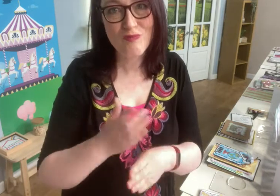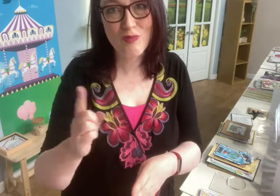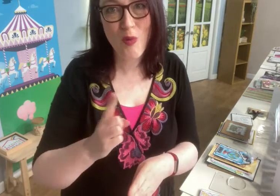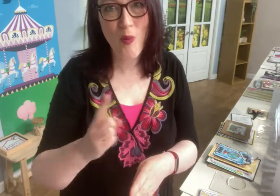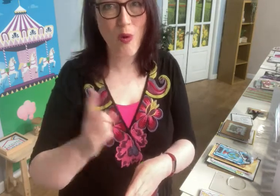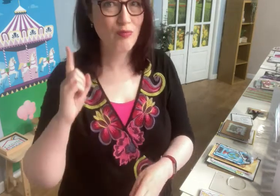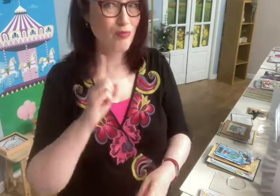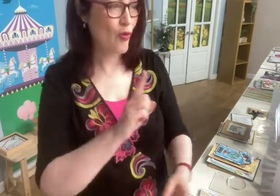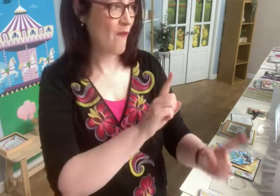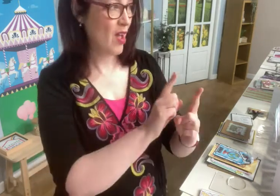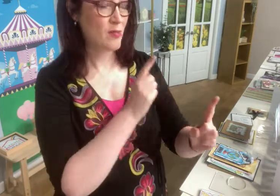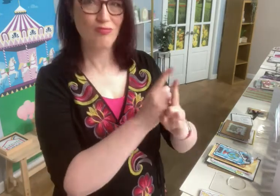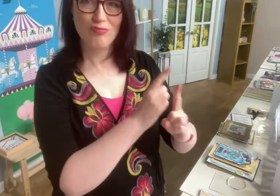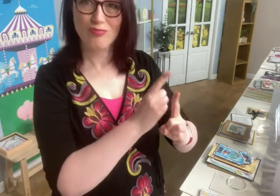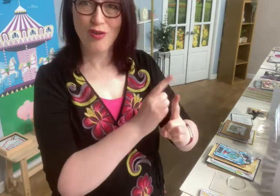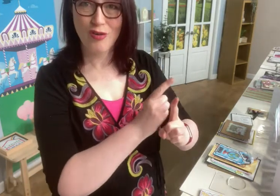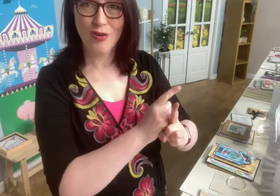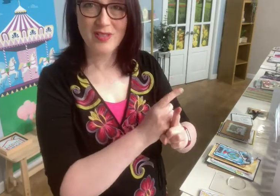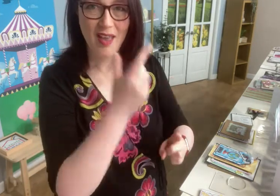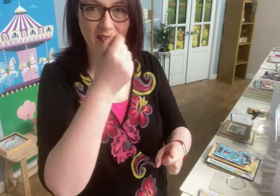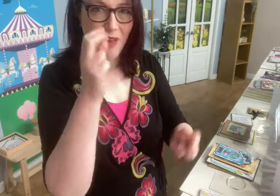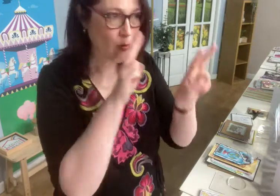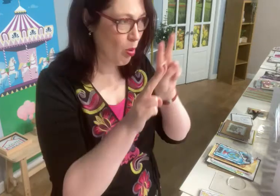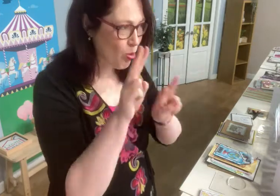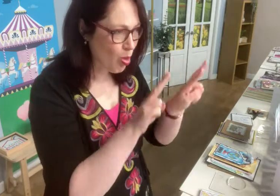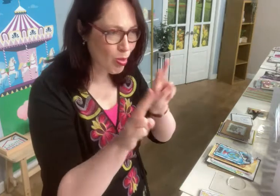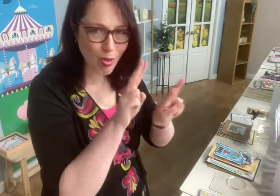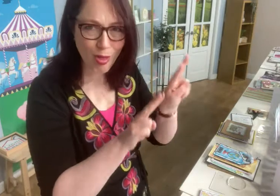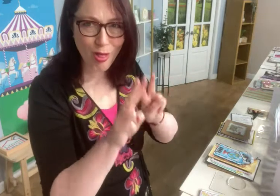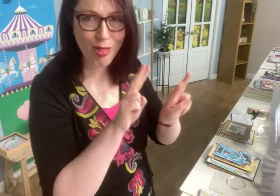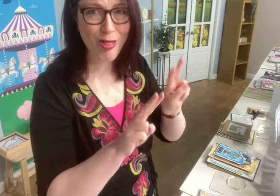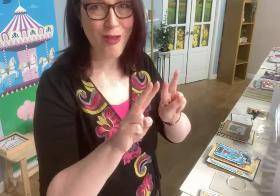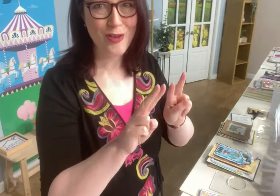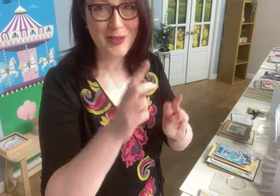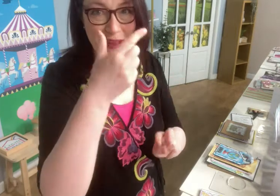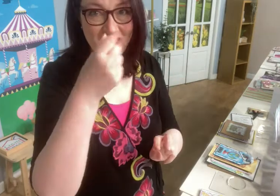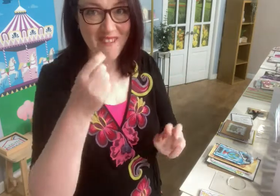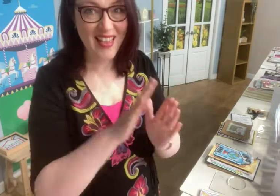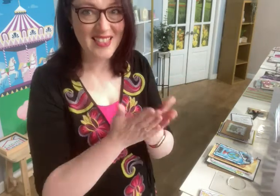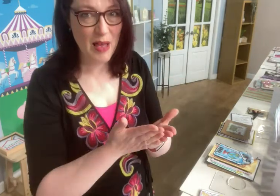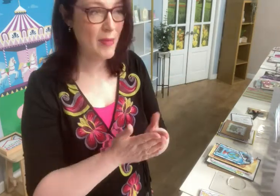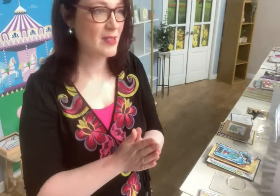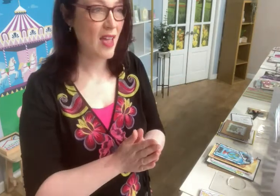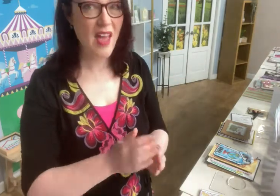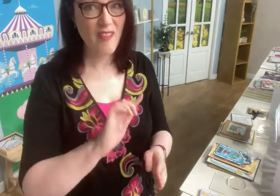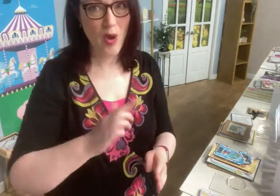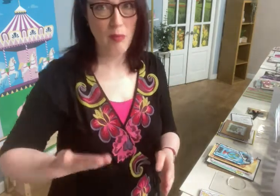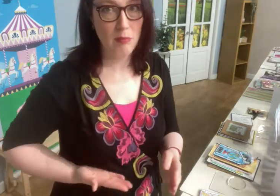be some more samples lurking around in the building somewhere. So we'll have to go find them, because if I don't, it means I'm going to have to make lots of samples really, really